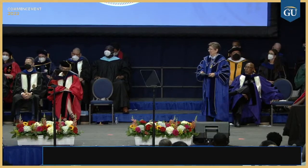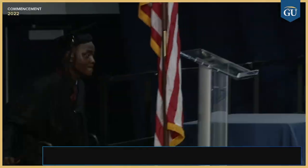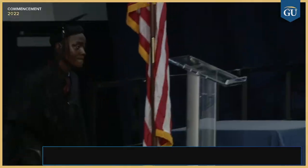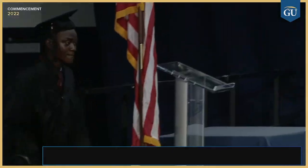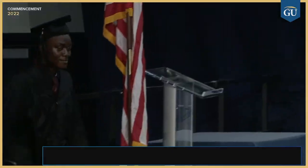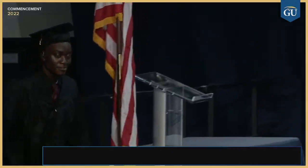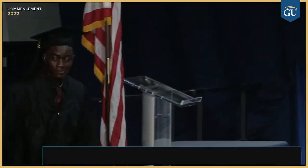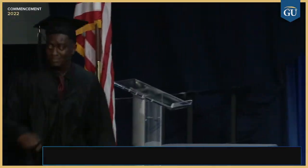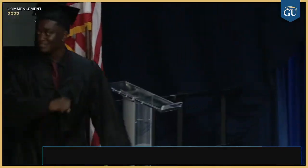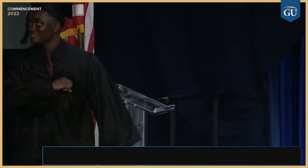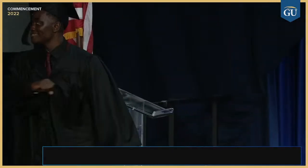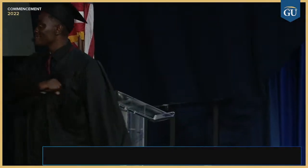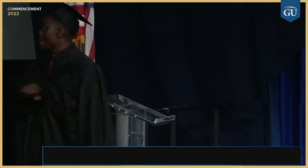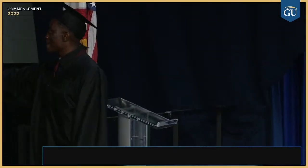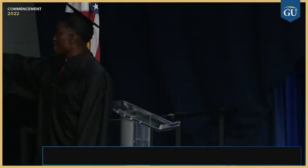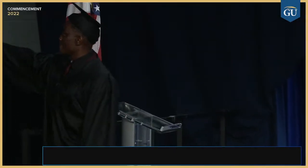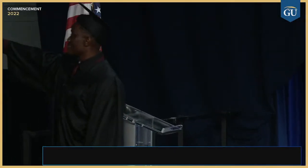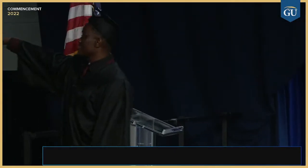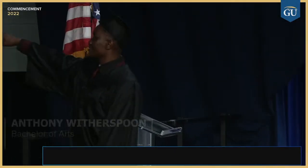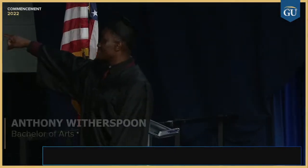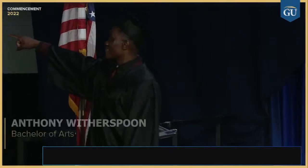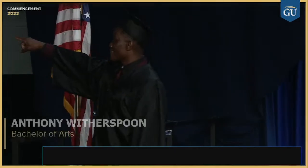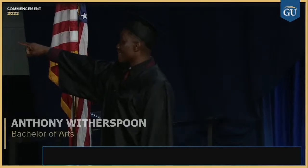Anthony Witherspoon, Bachelor of Arts.